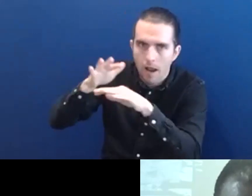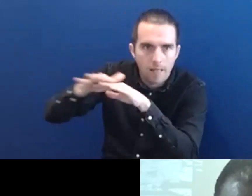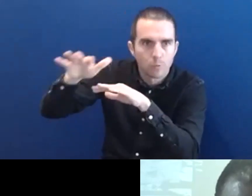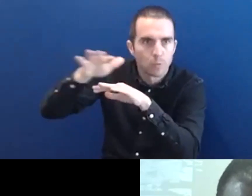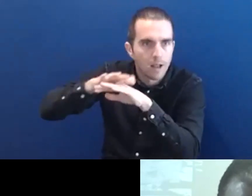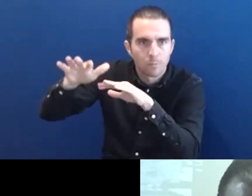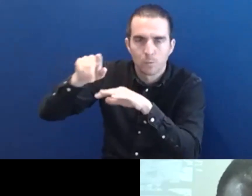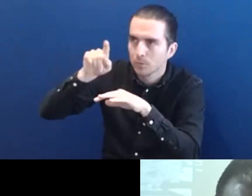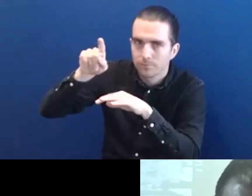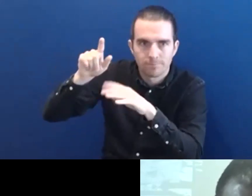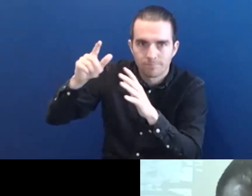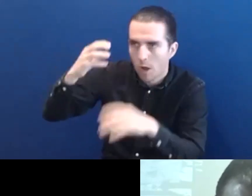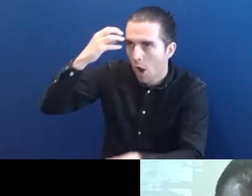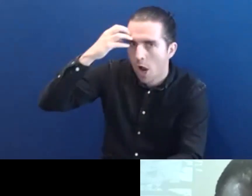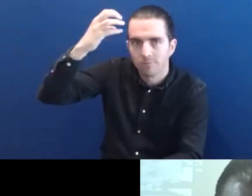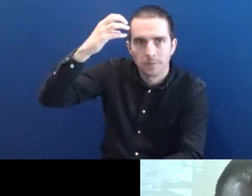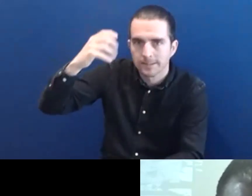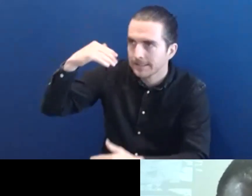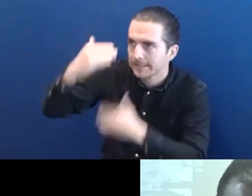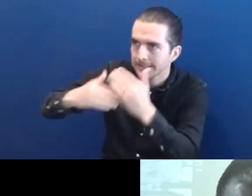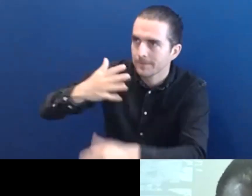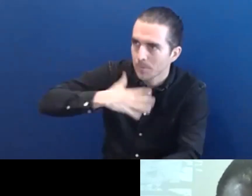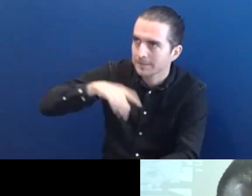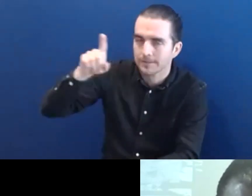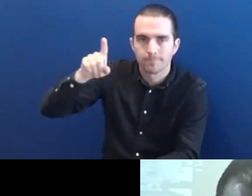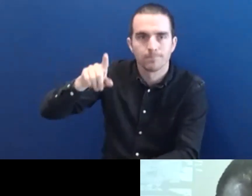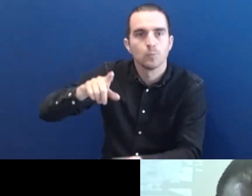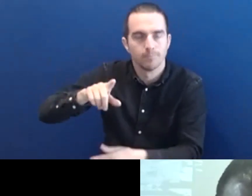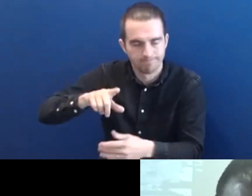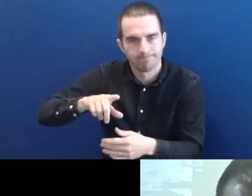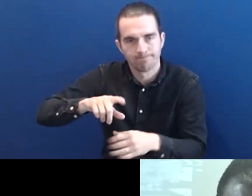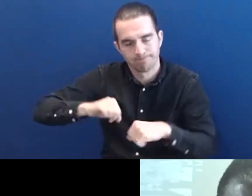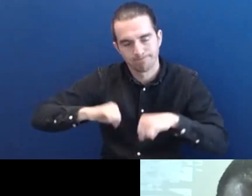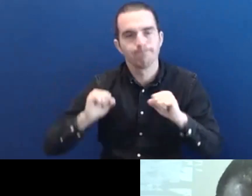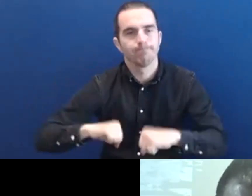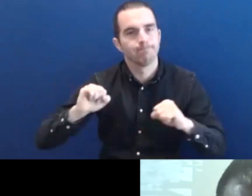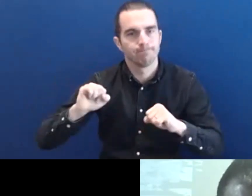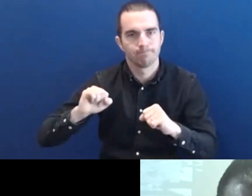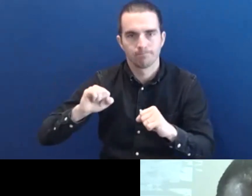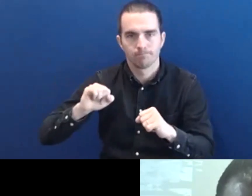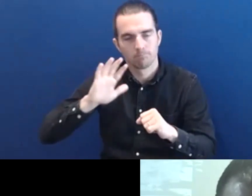to ratify the regional and the international